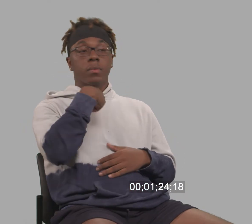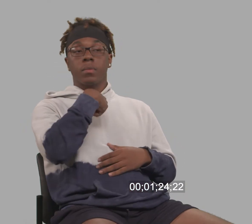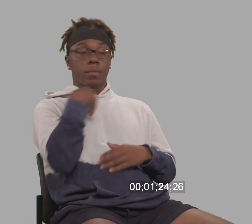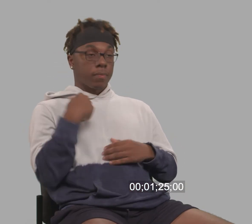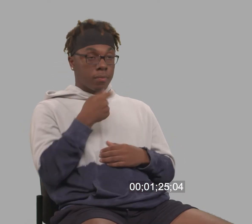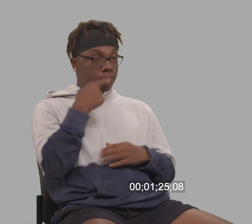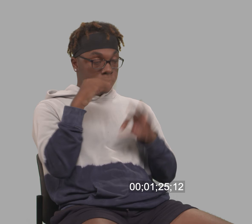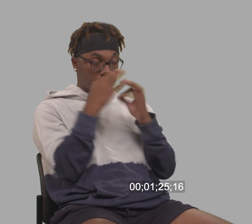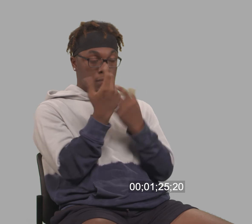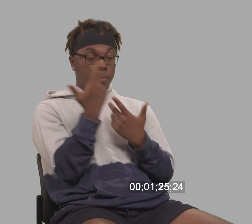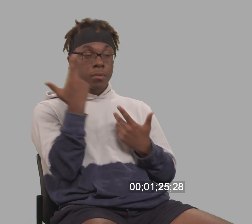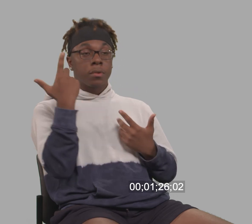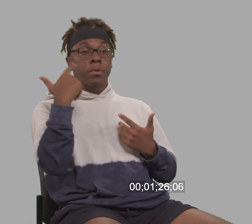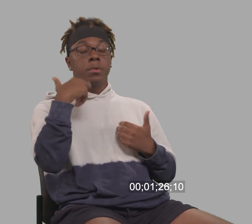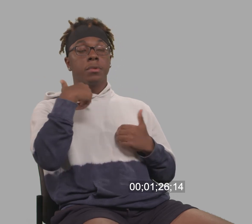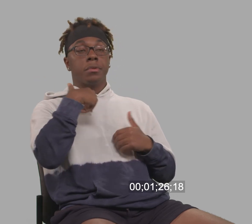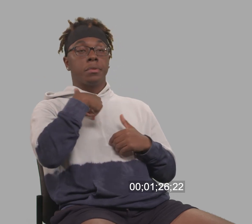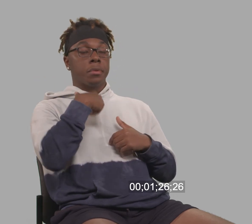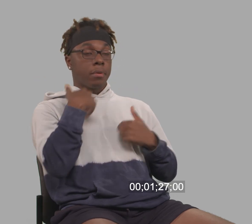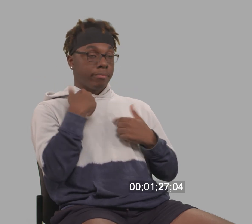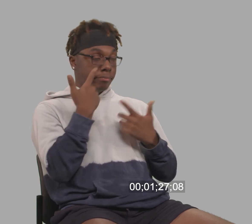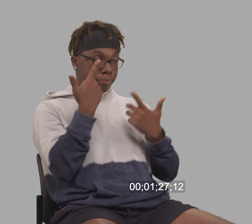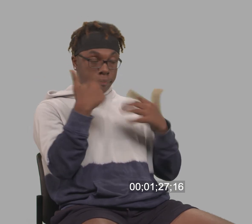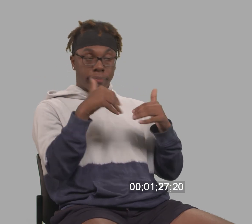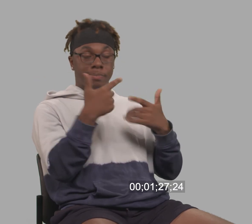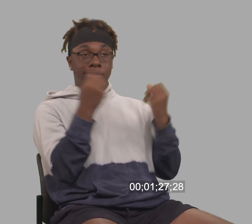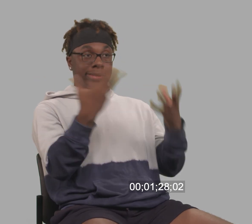I'm originally from Buffalo. I grew up in a hearing family.